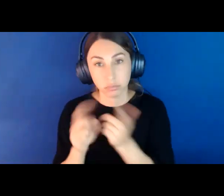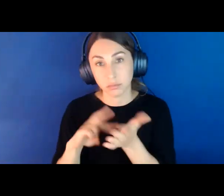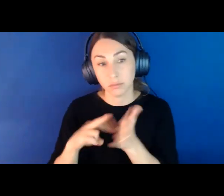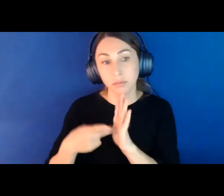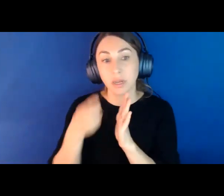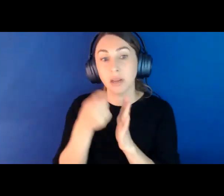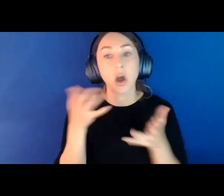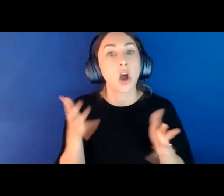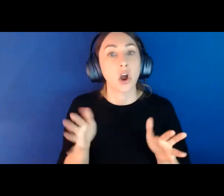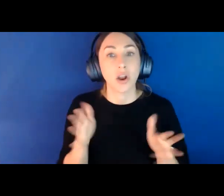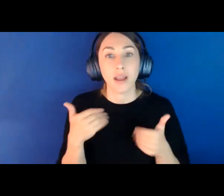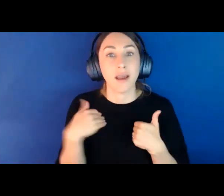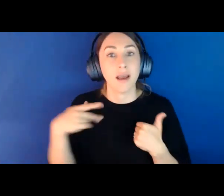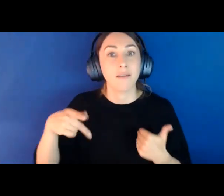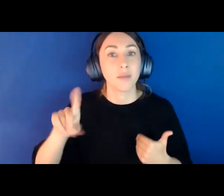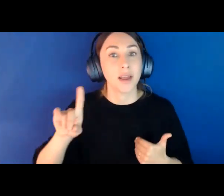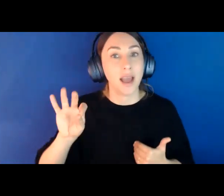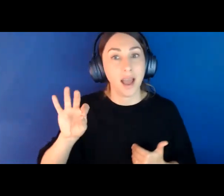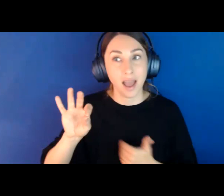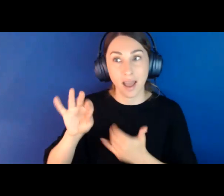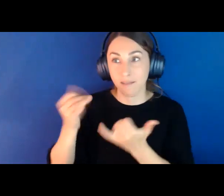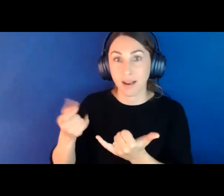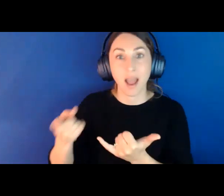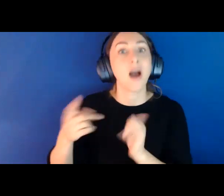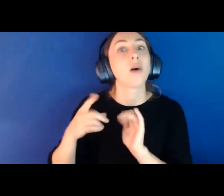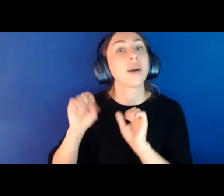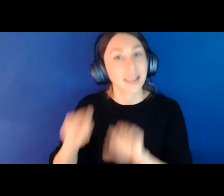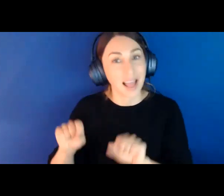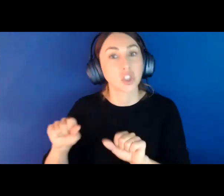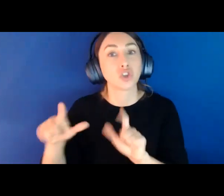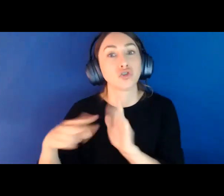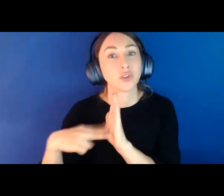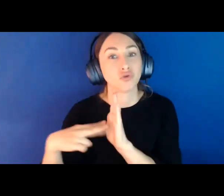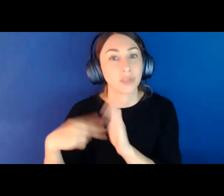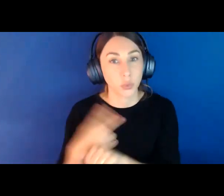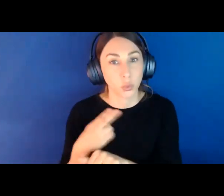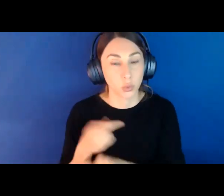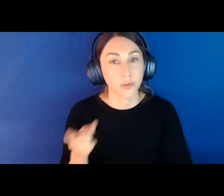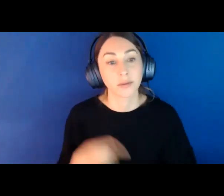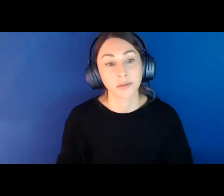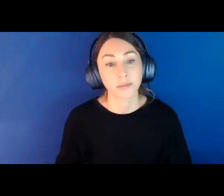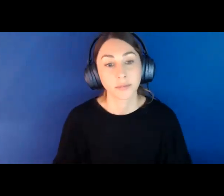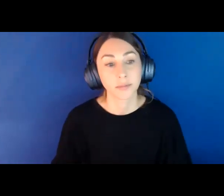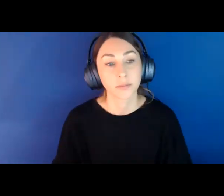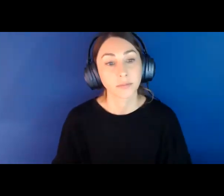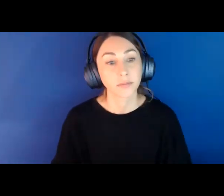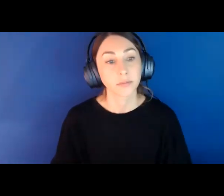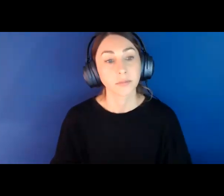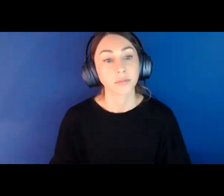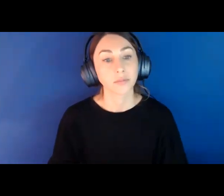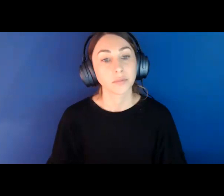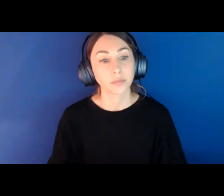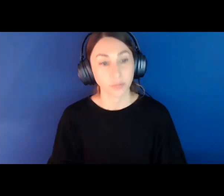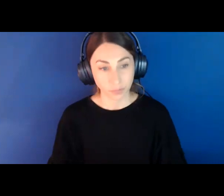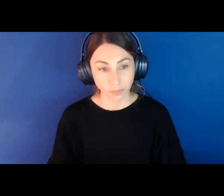a PDF that is at least readable by screen readers there. Once you have a